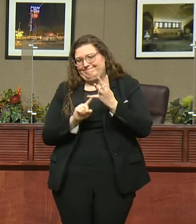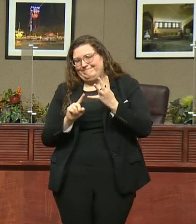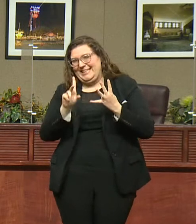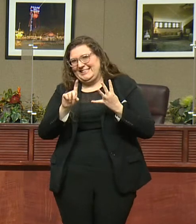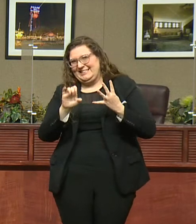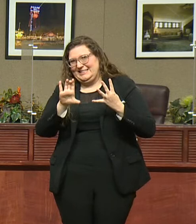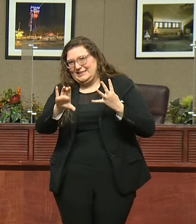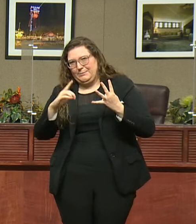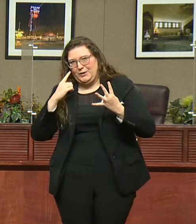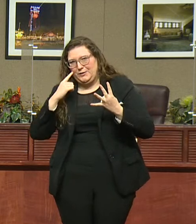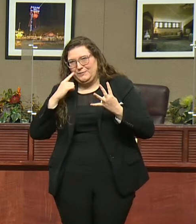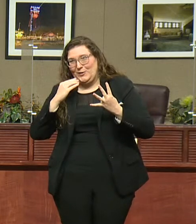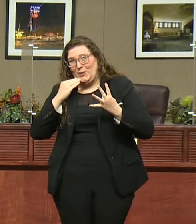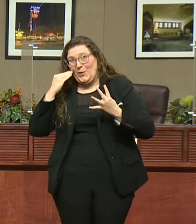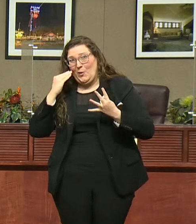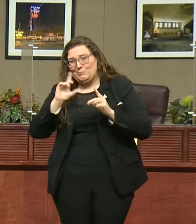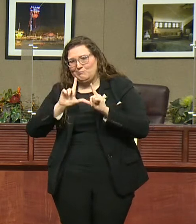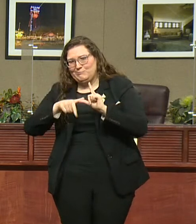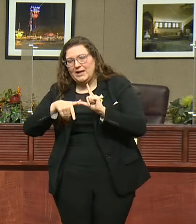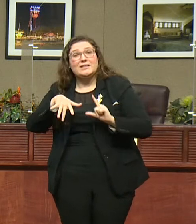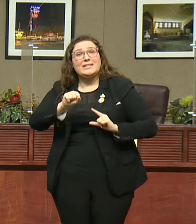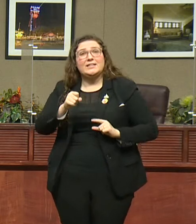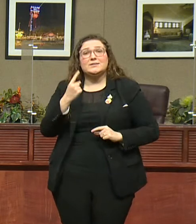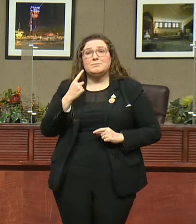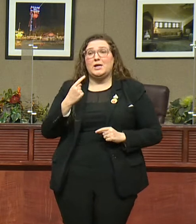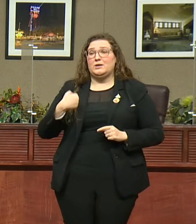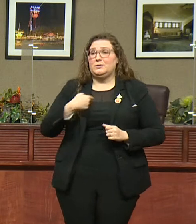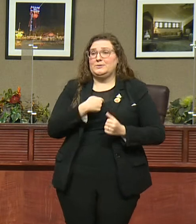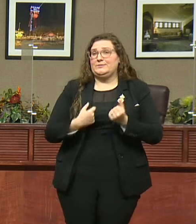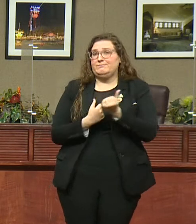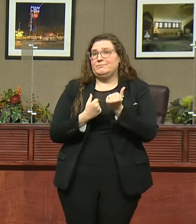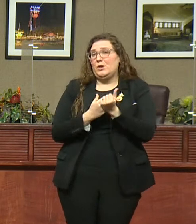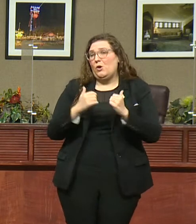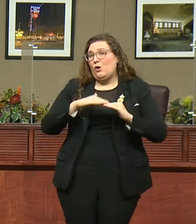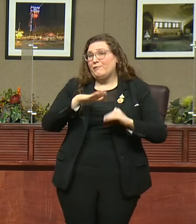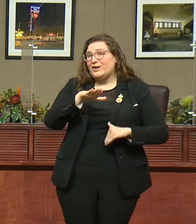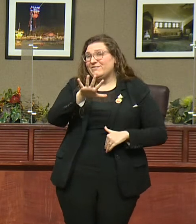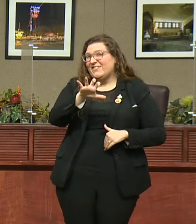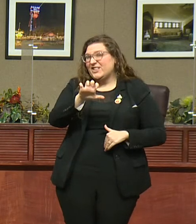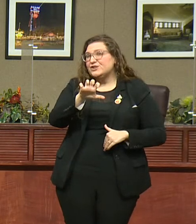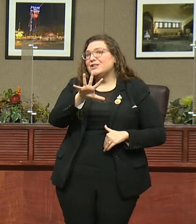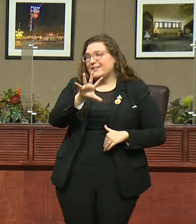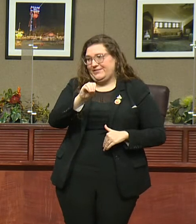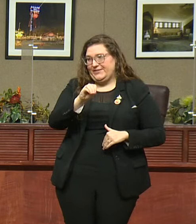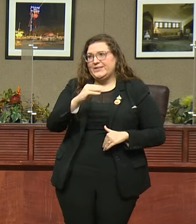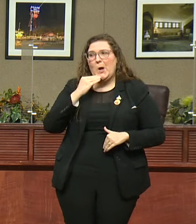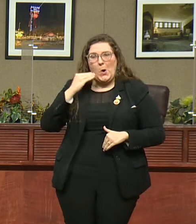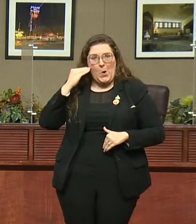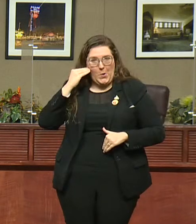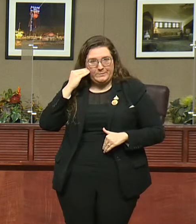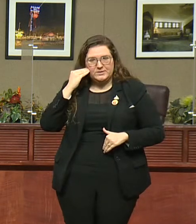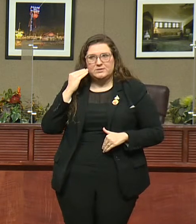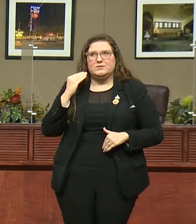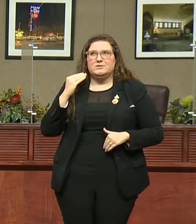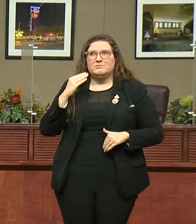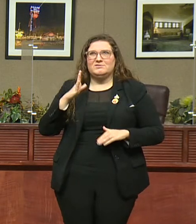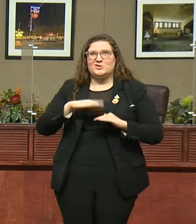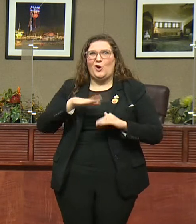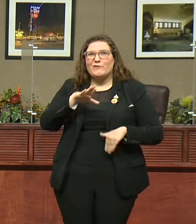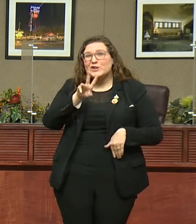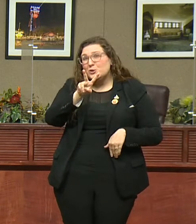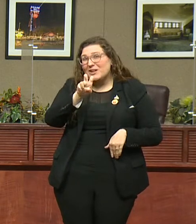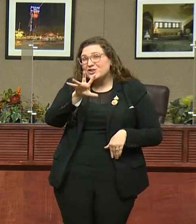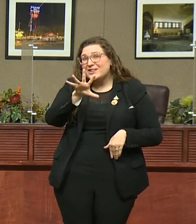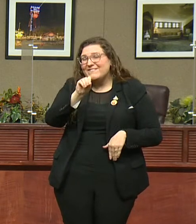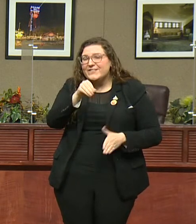residential, we've assisted more than 550 households to get current on their past due rent, for a total of over $250 million